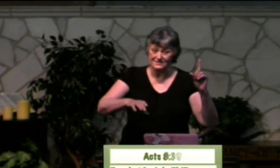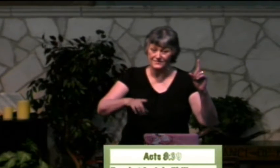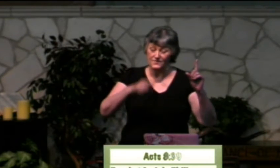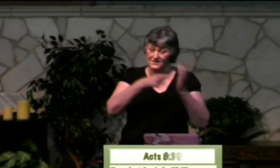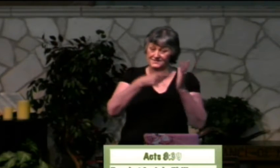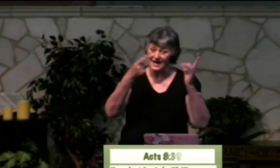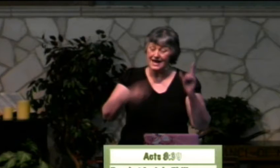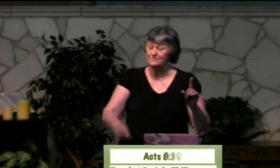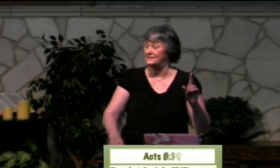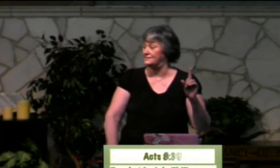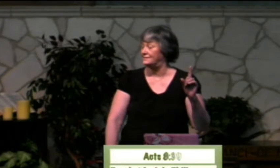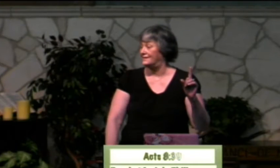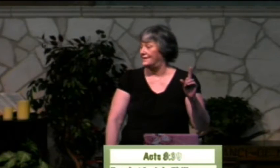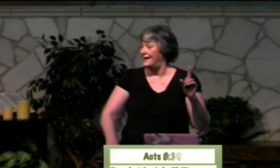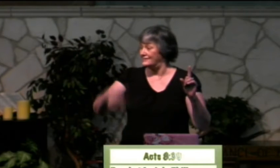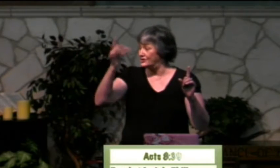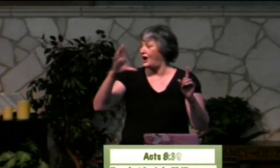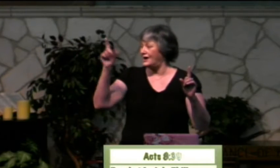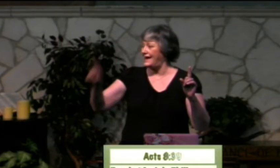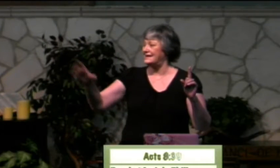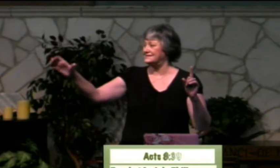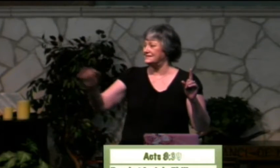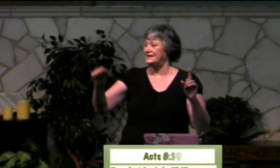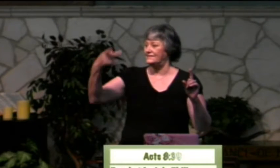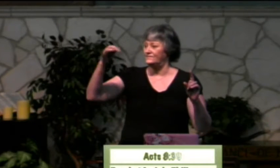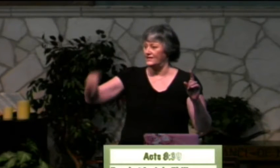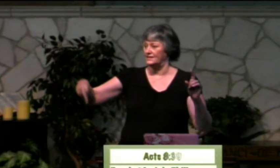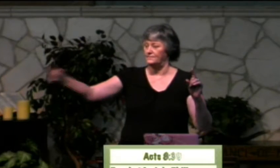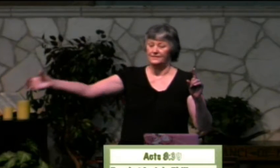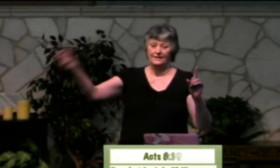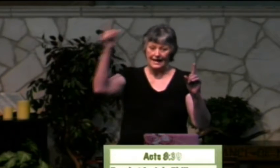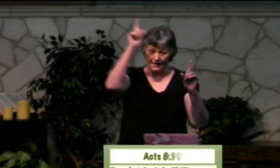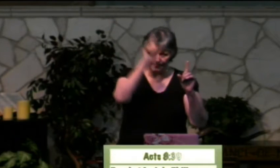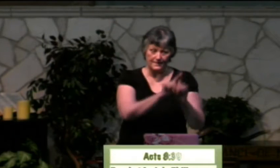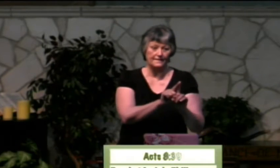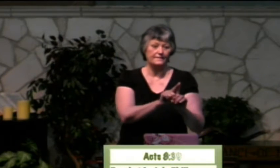for this to happen, and God has to get Philip out there.